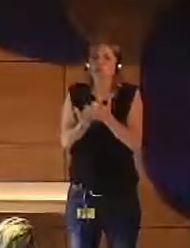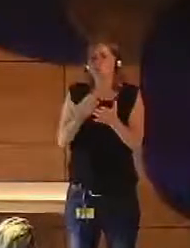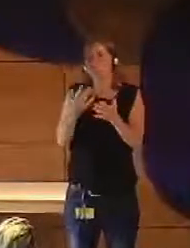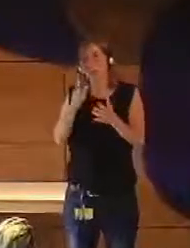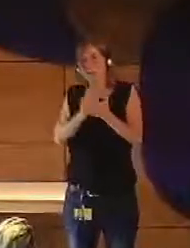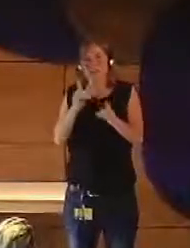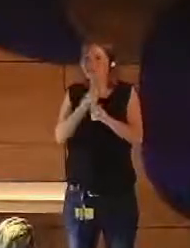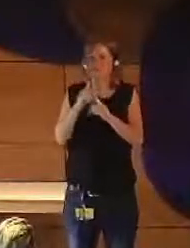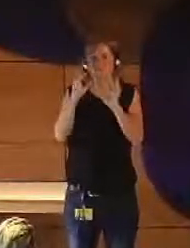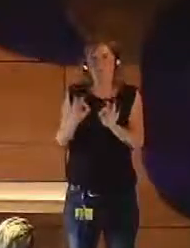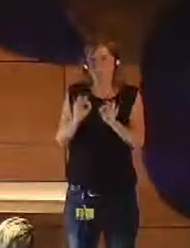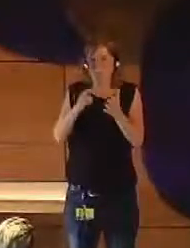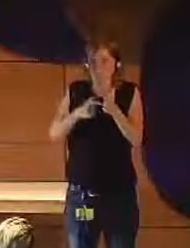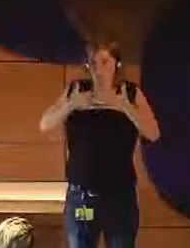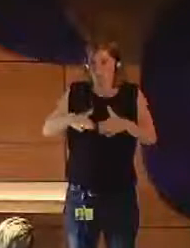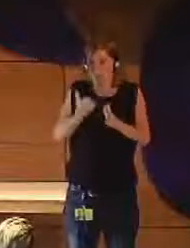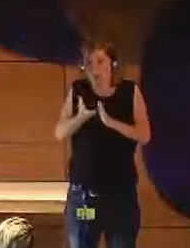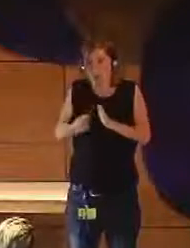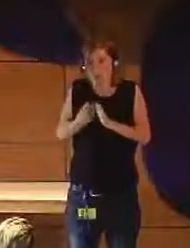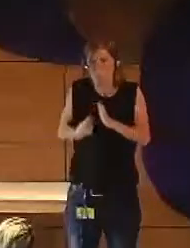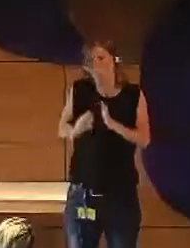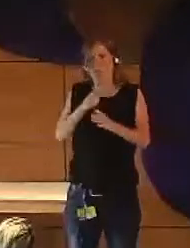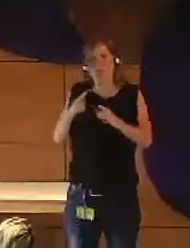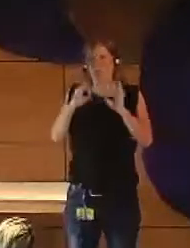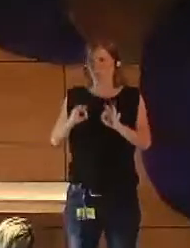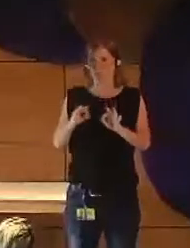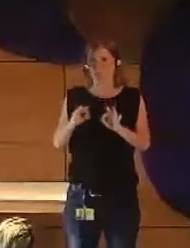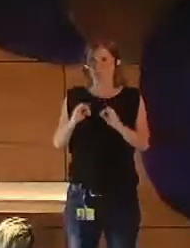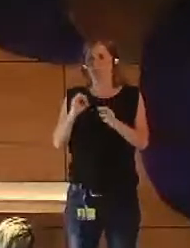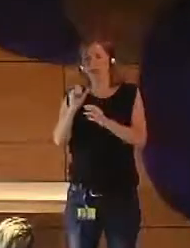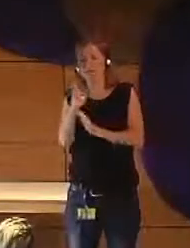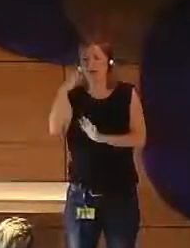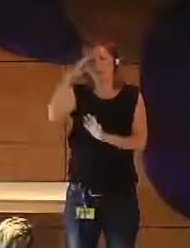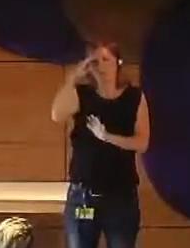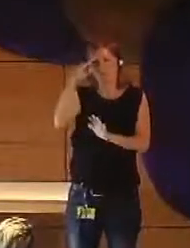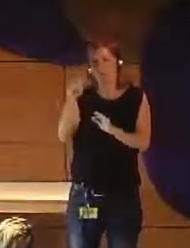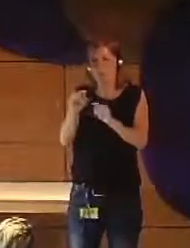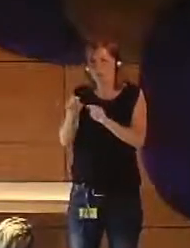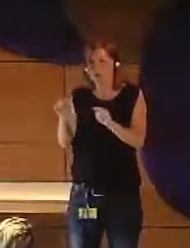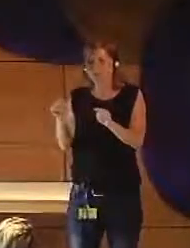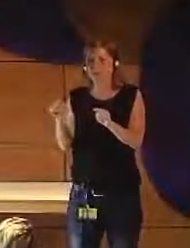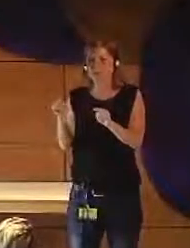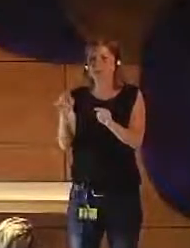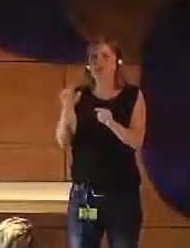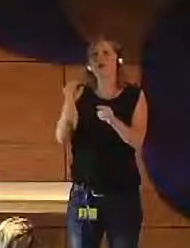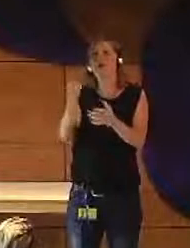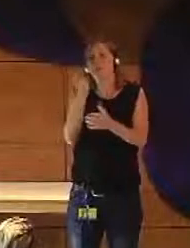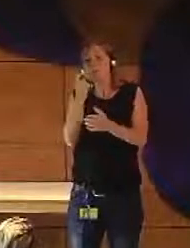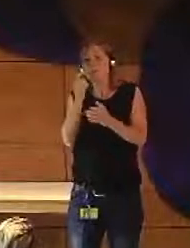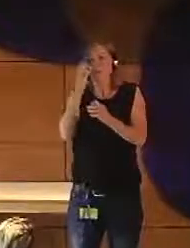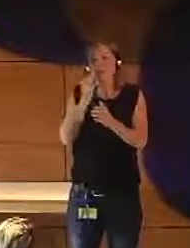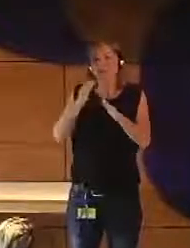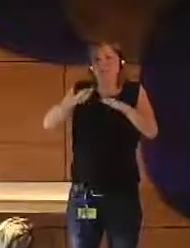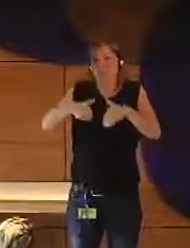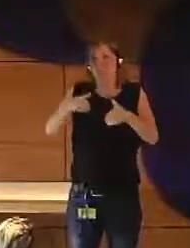through puberty with topical testosterone gel, and we have changed boys from intramuscular to topical